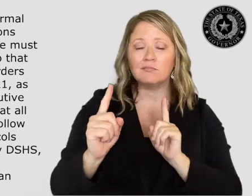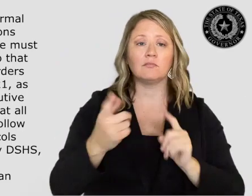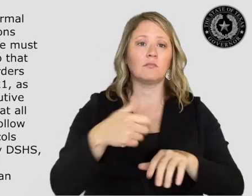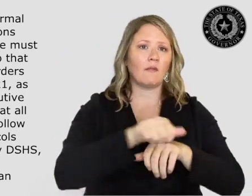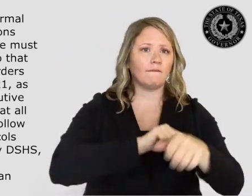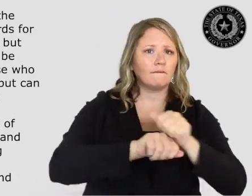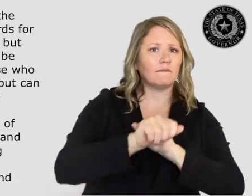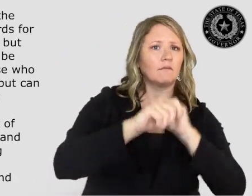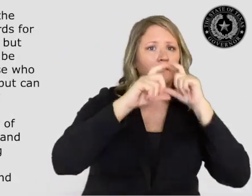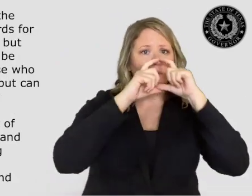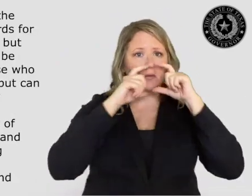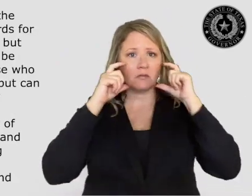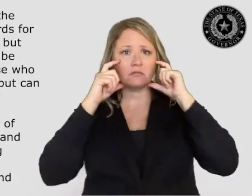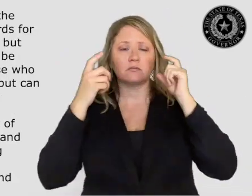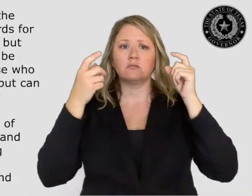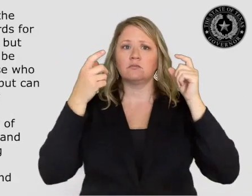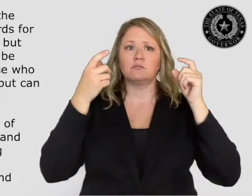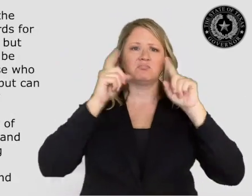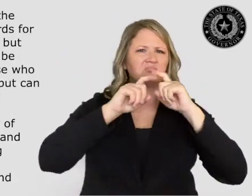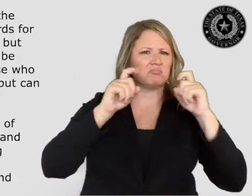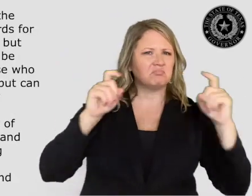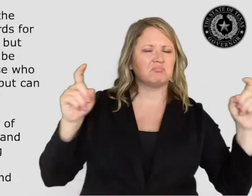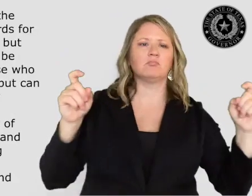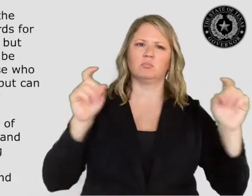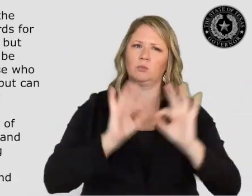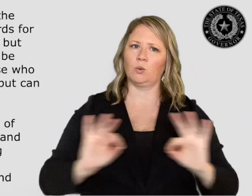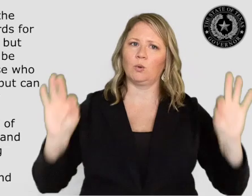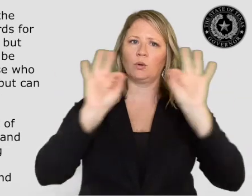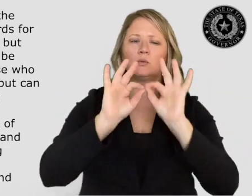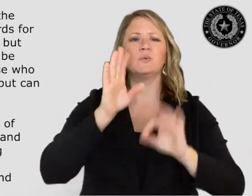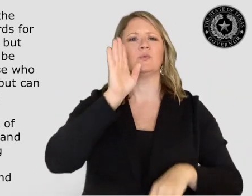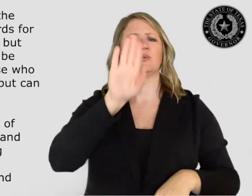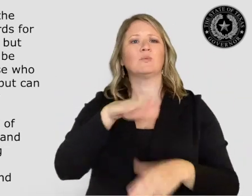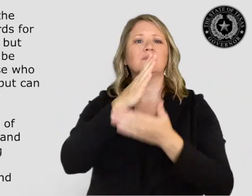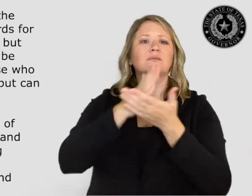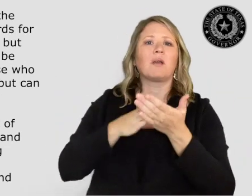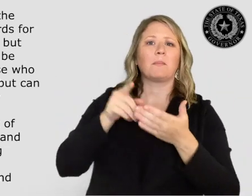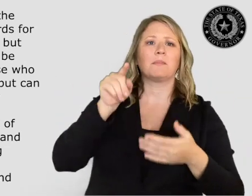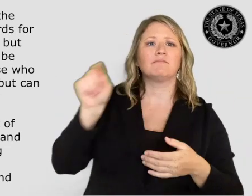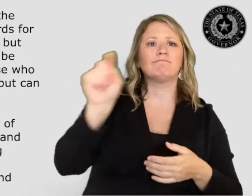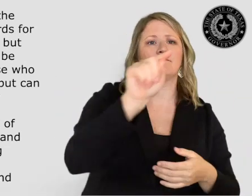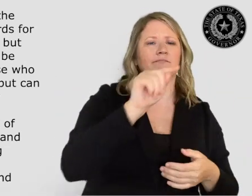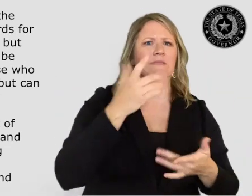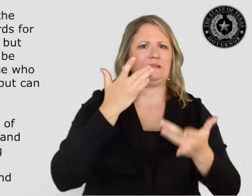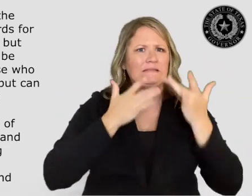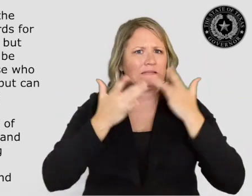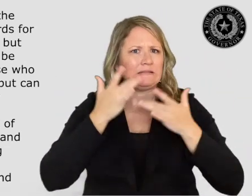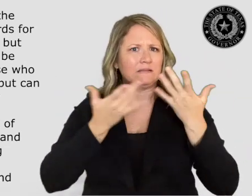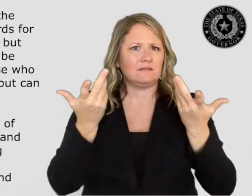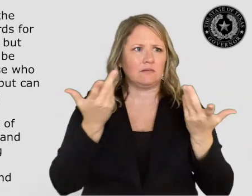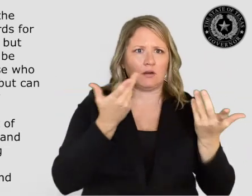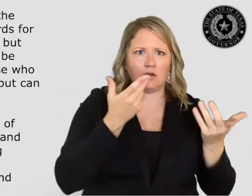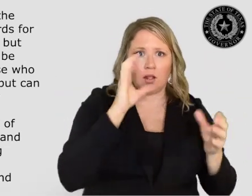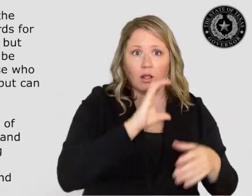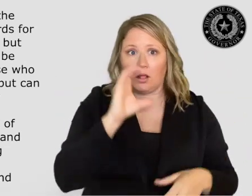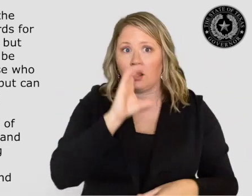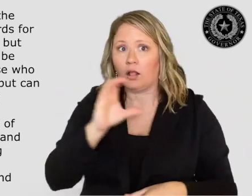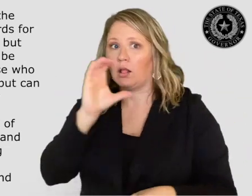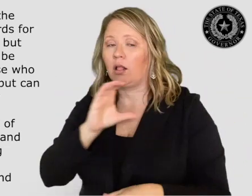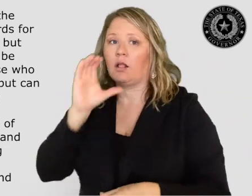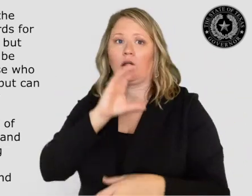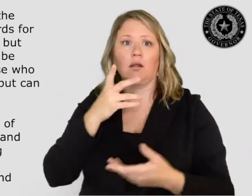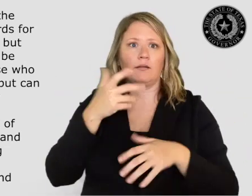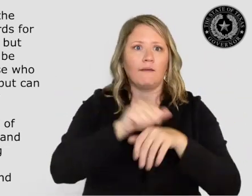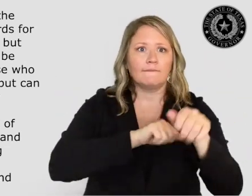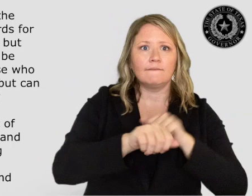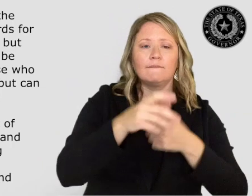whenever achieved, will mean compliance with the minimum standards for safely reopening, but which should not be used to fault those who act in good faith